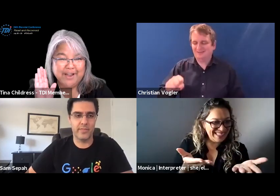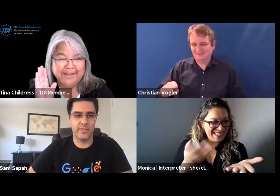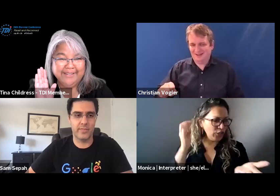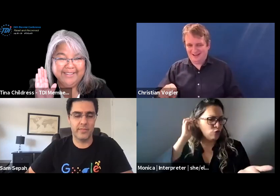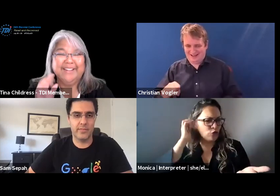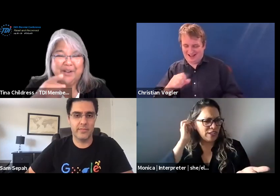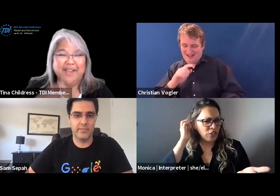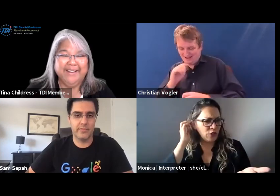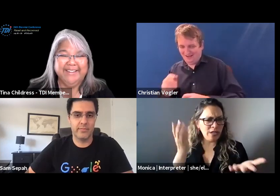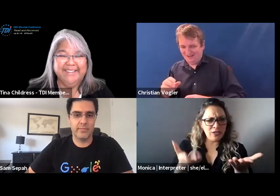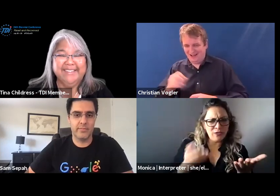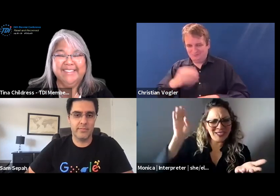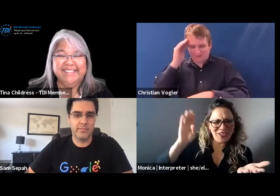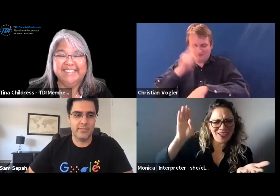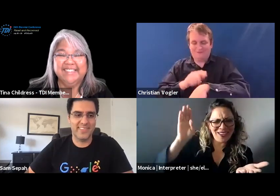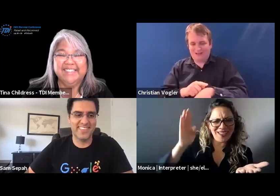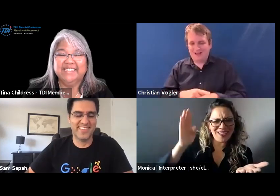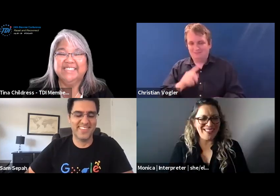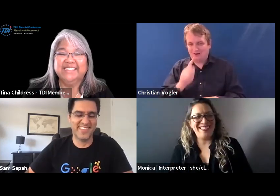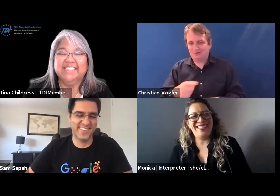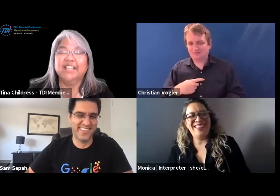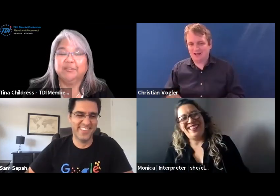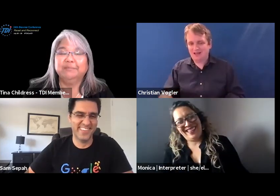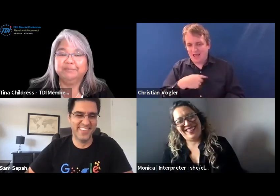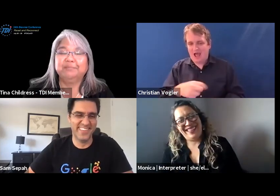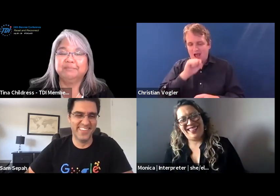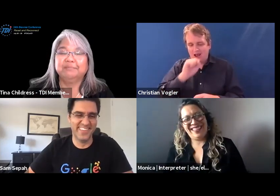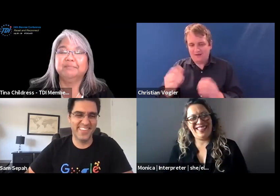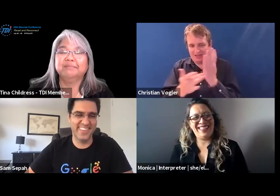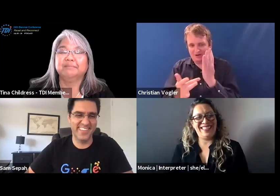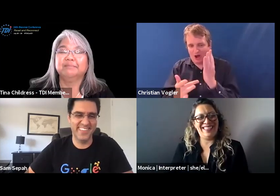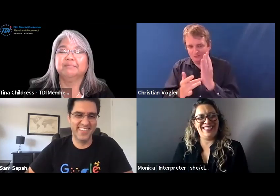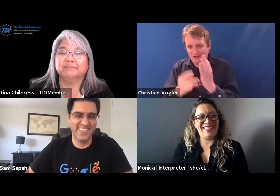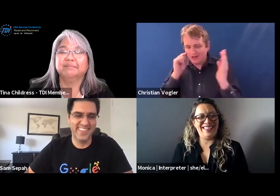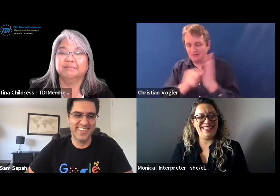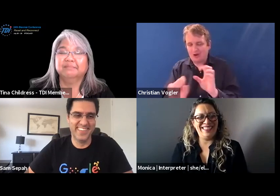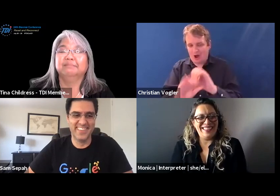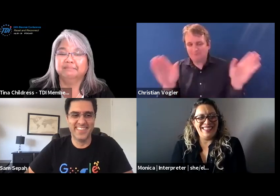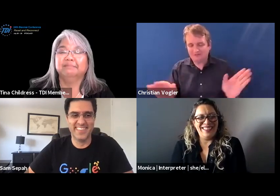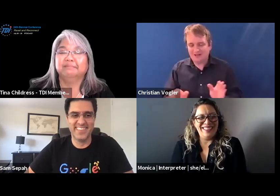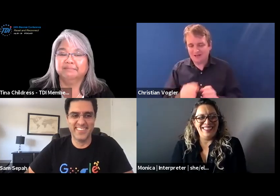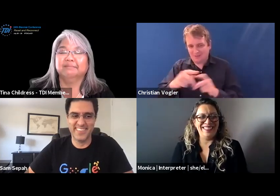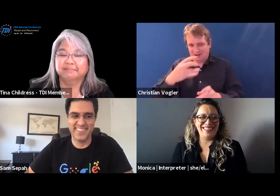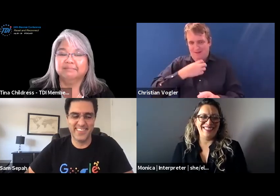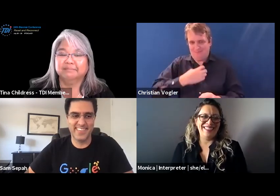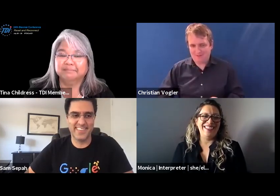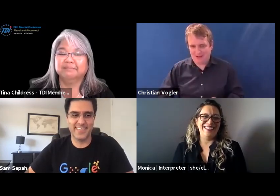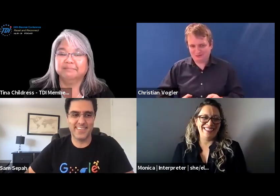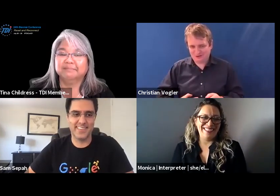not. Okay. Yes, Christian, here I Yeah, am. I was raising my hand. I love technology. You